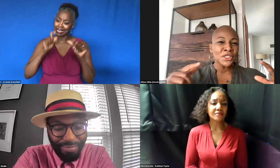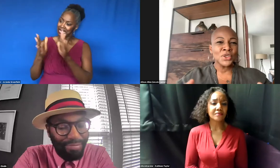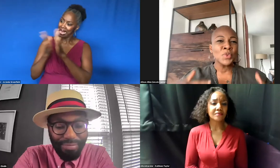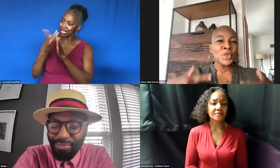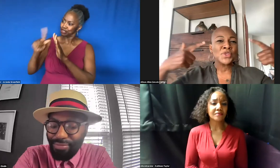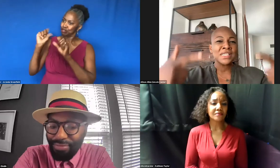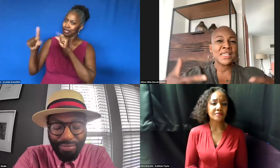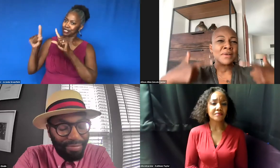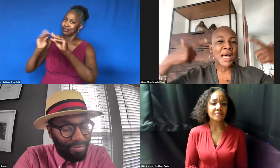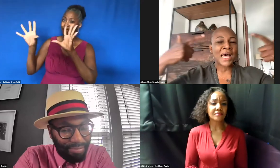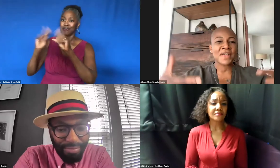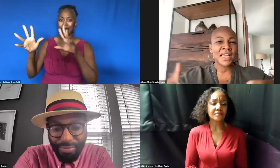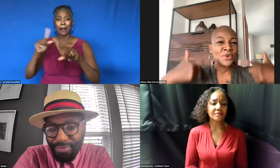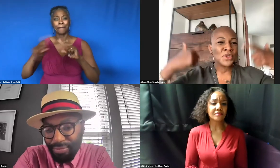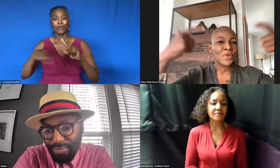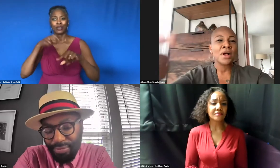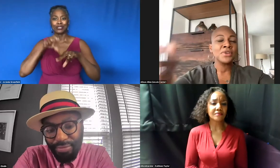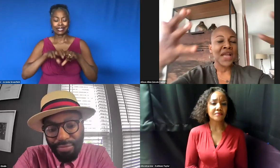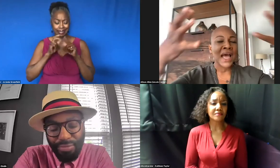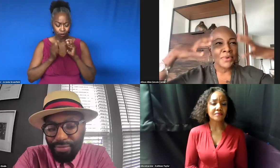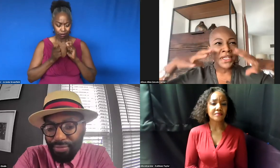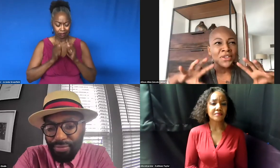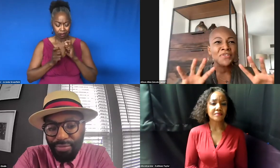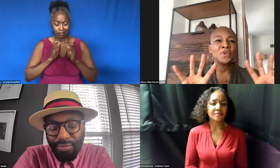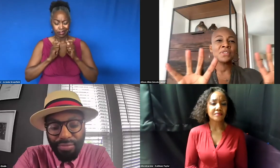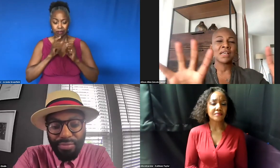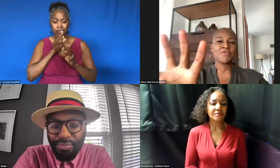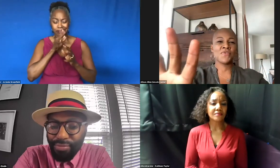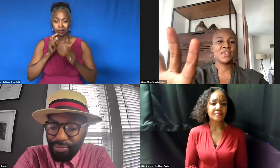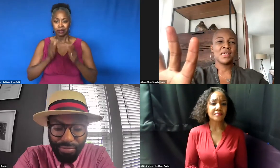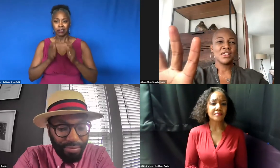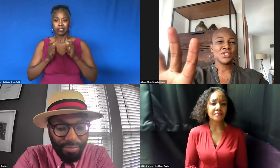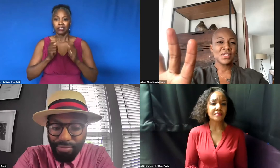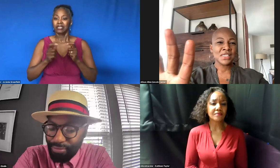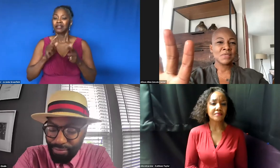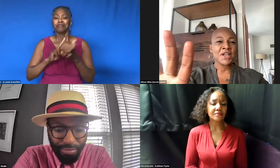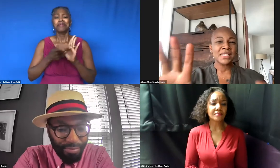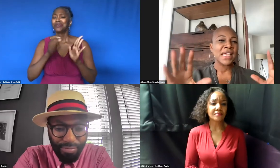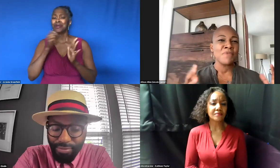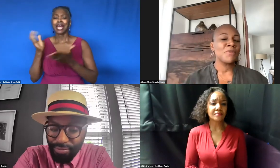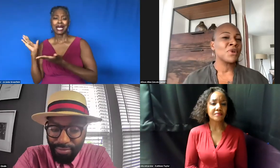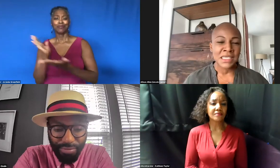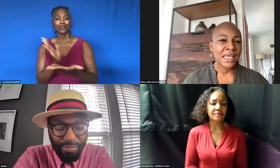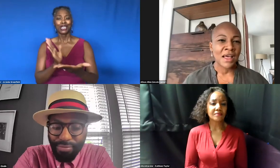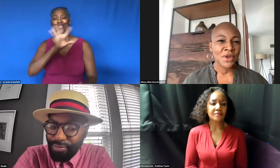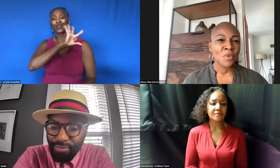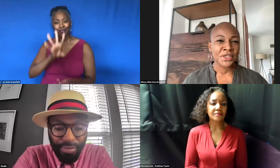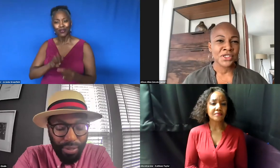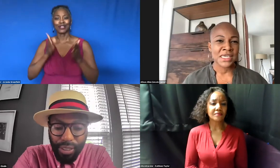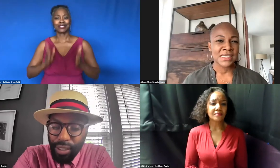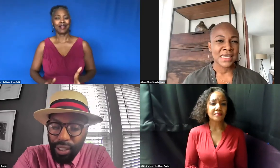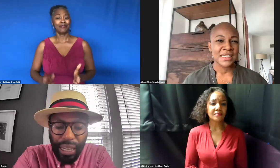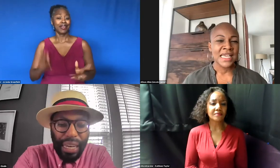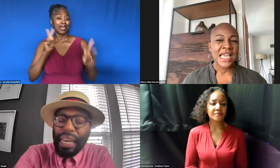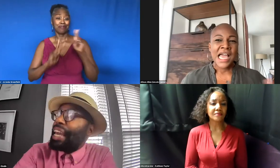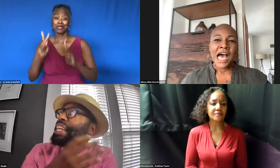Mm-hmm. But you, when you're sitting there modifying who you are, you're not bringing your full self to the experience, and people are missing out on what